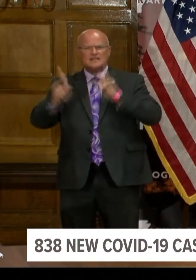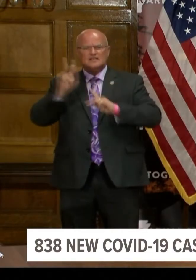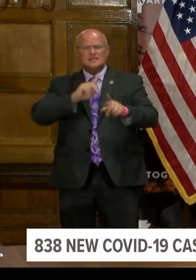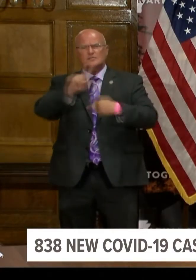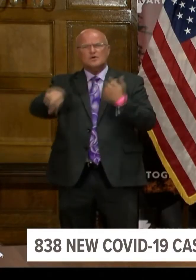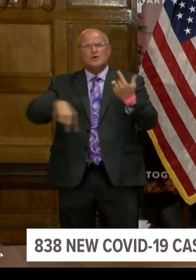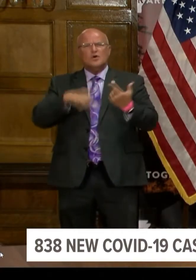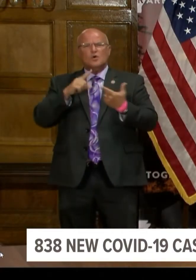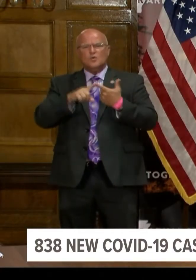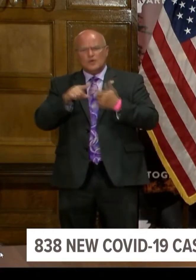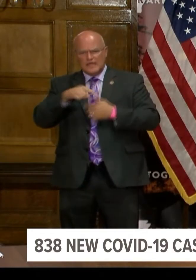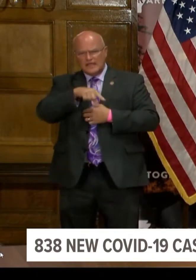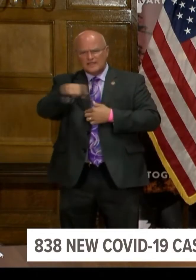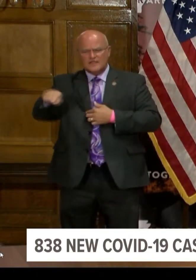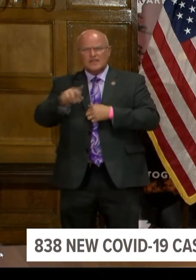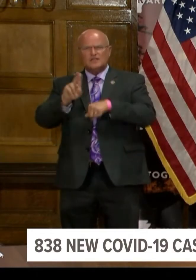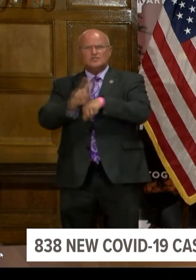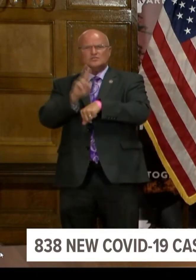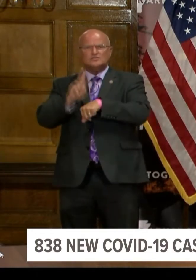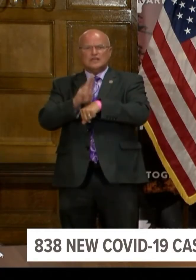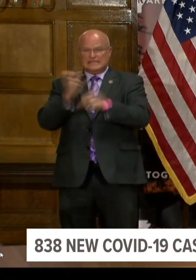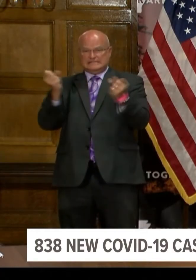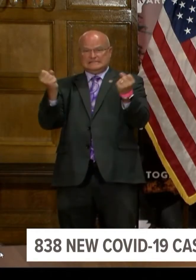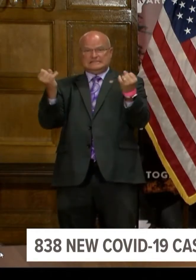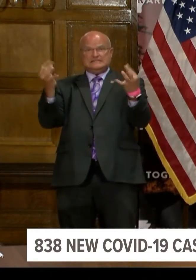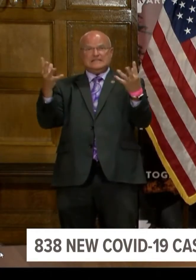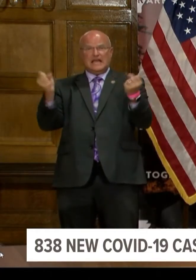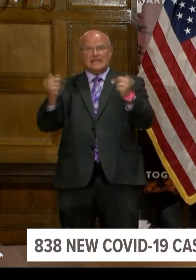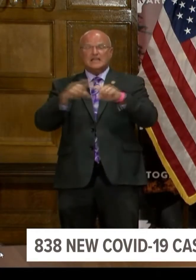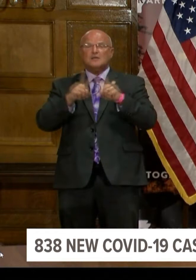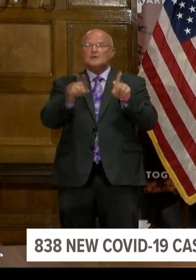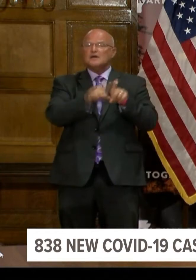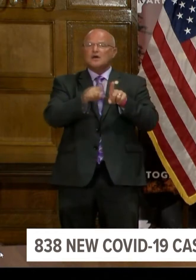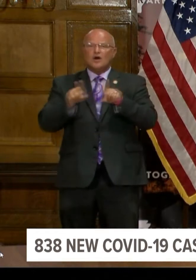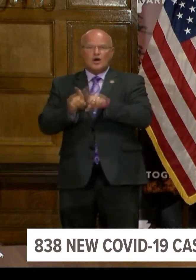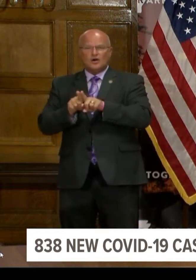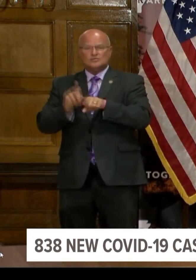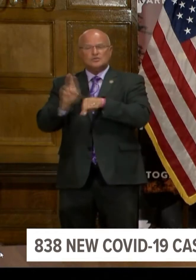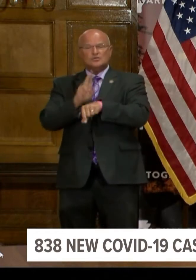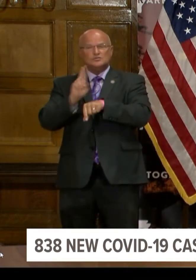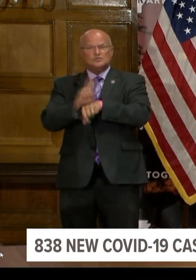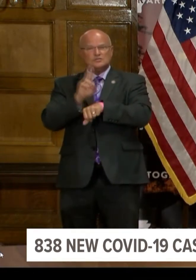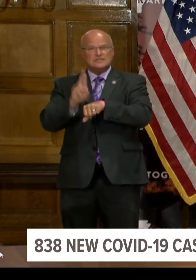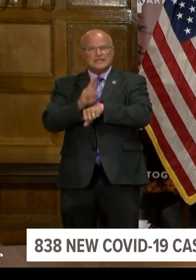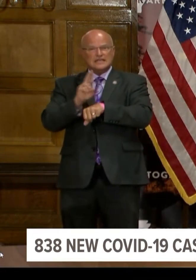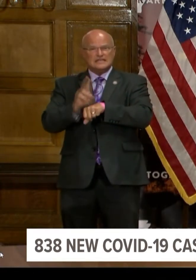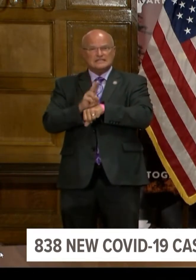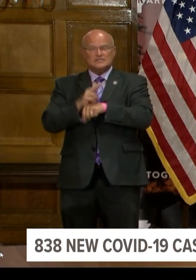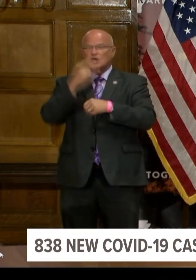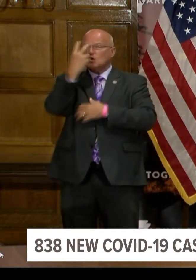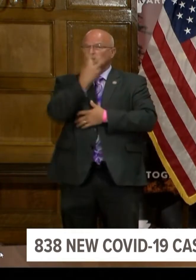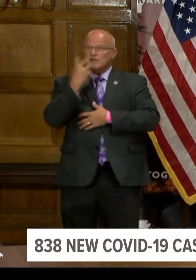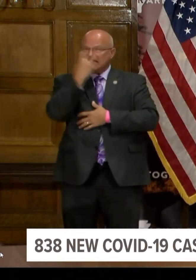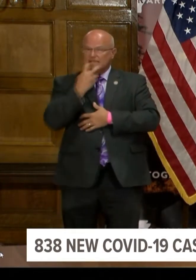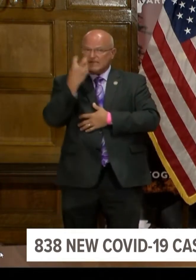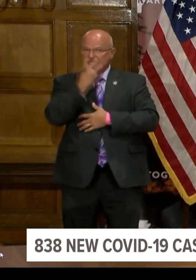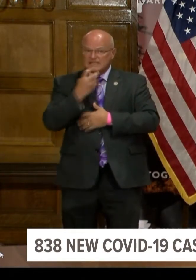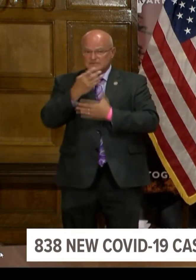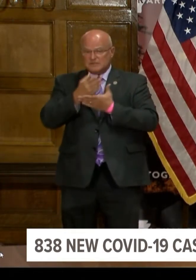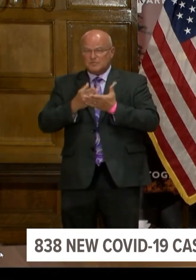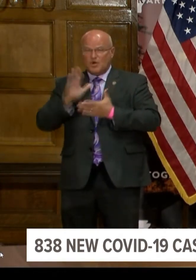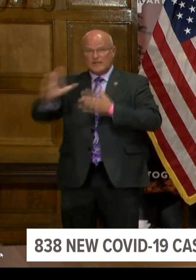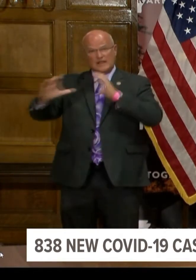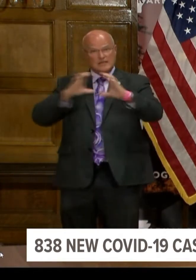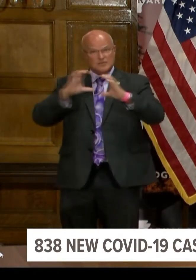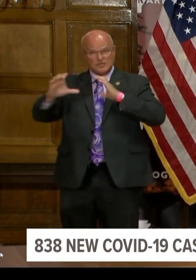when they are utilizing sign language, but they also utilize reading lips as part of